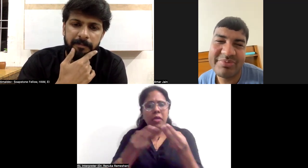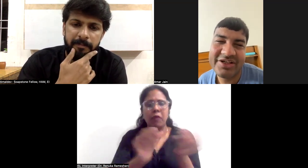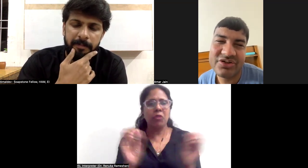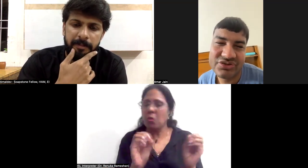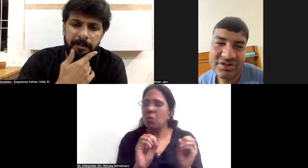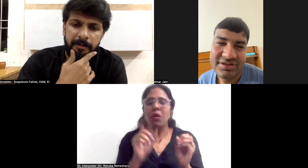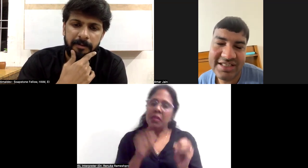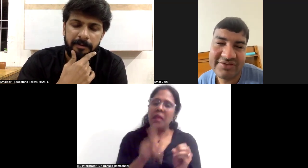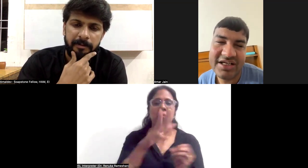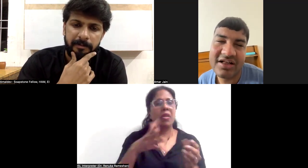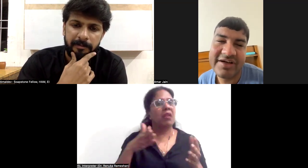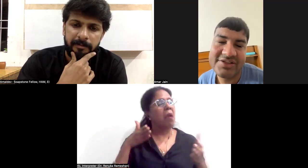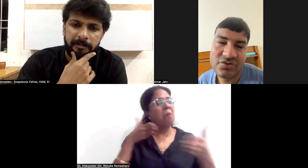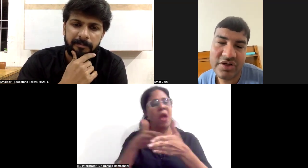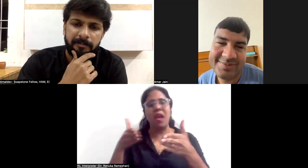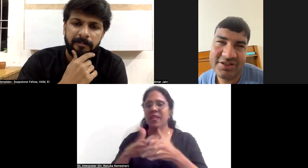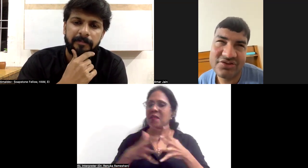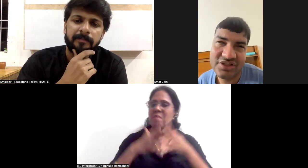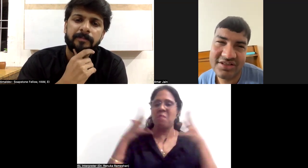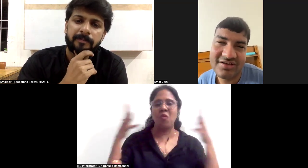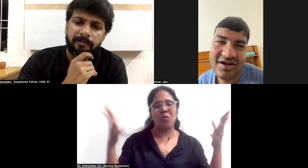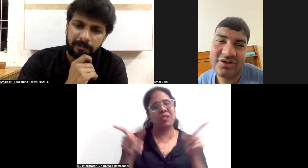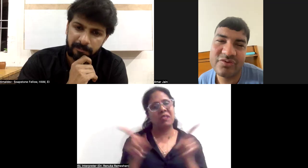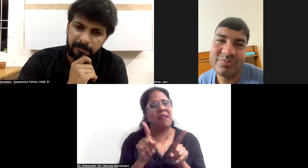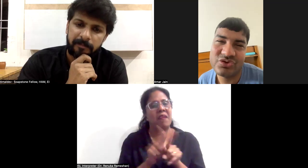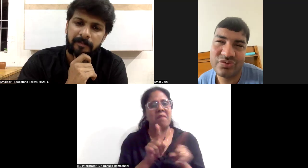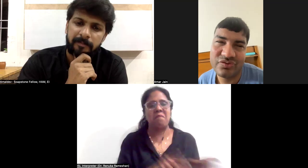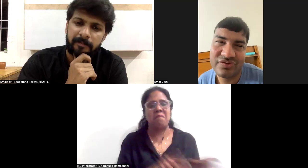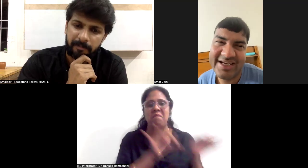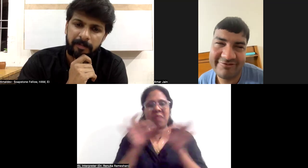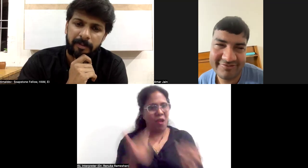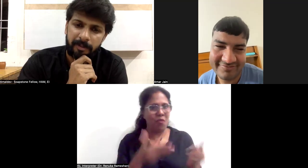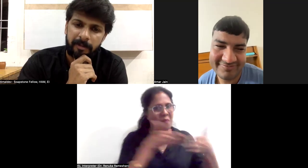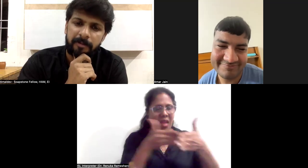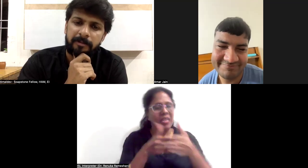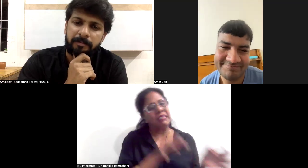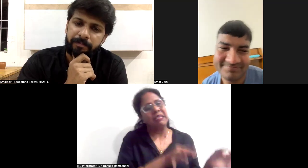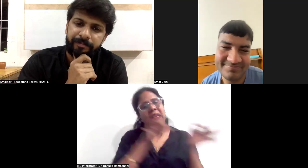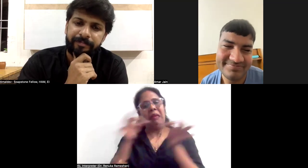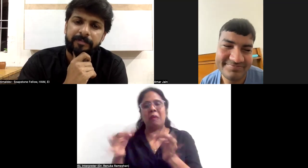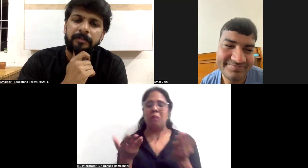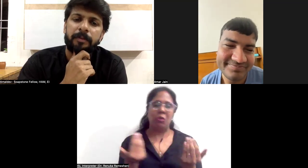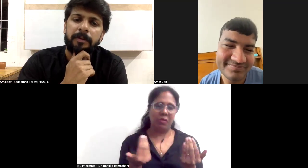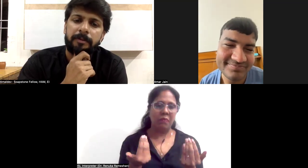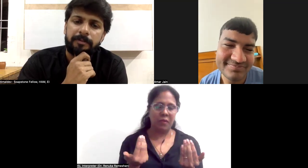similar barriers that we otherwise experience in other forms of life.